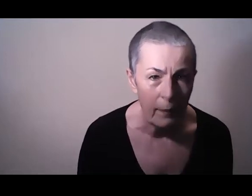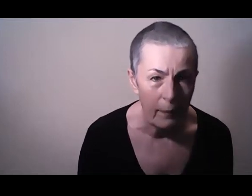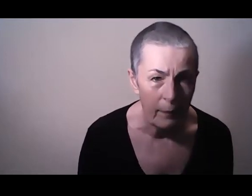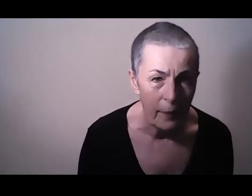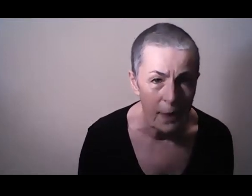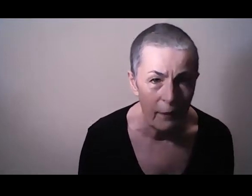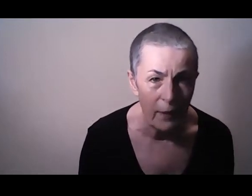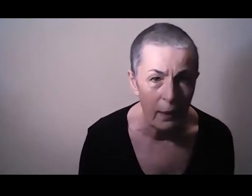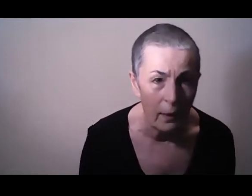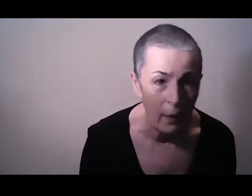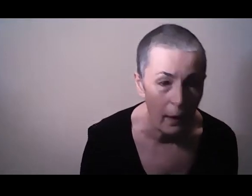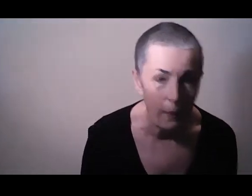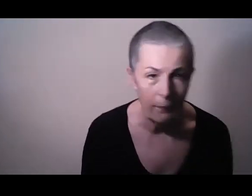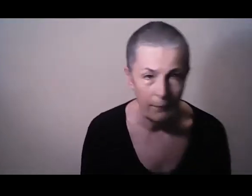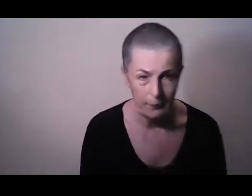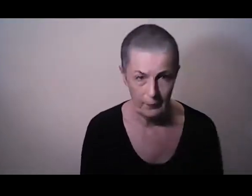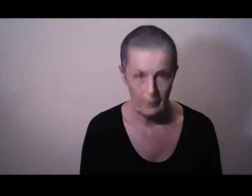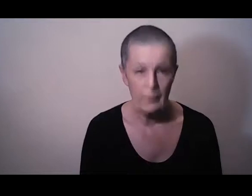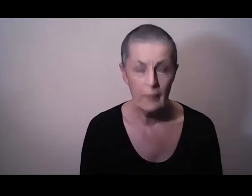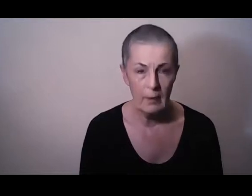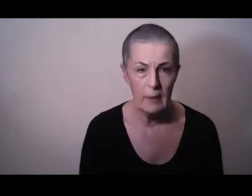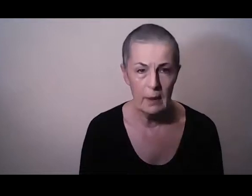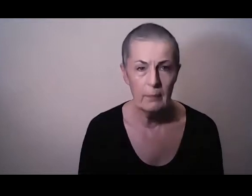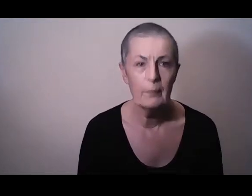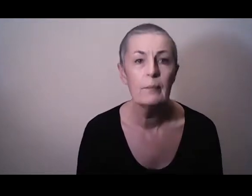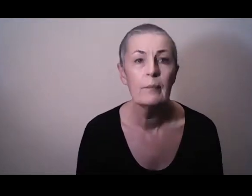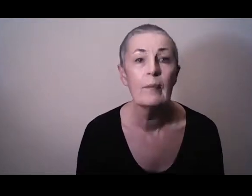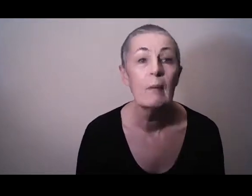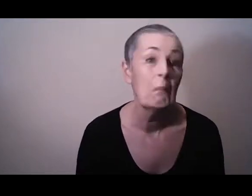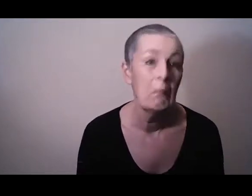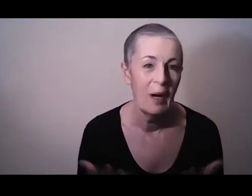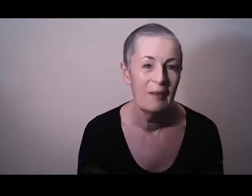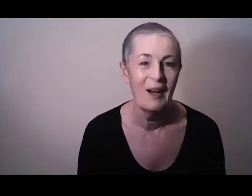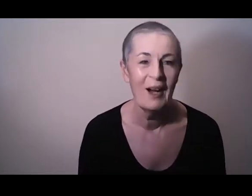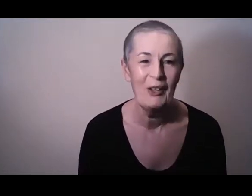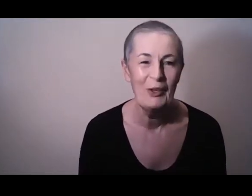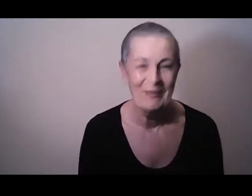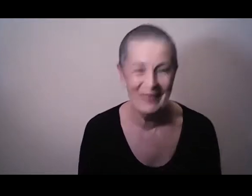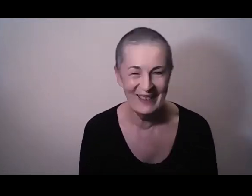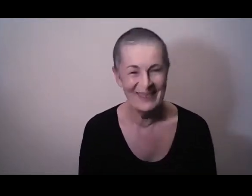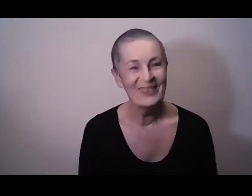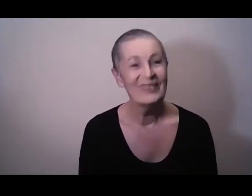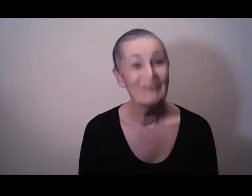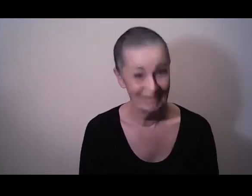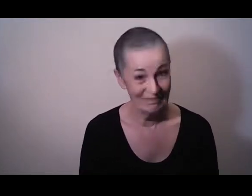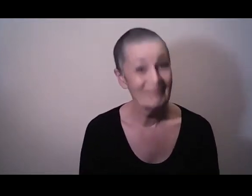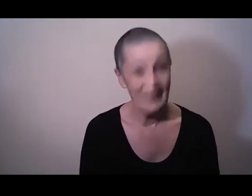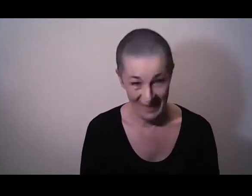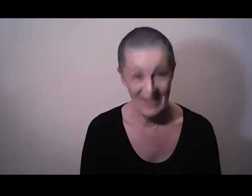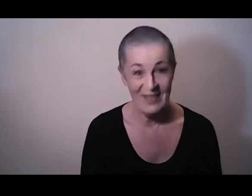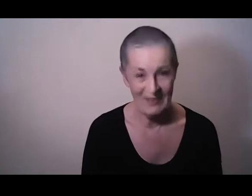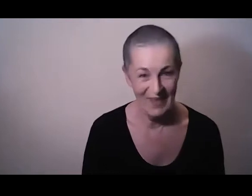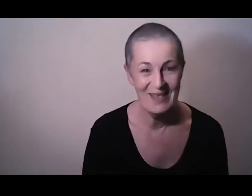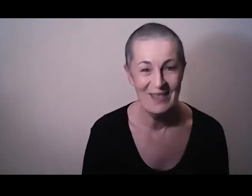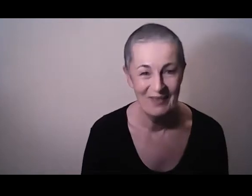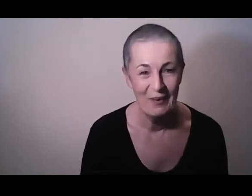Yeah. See if that. Okay. Okay. Maybe. I don't know. Can you see?